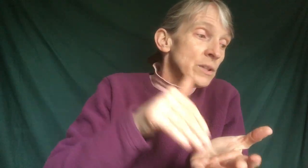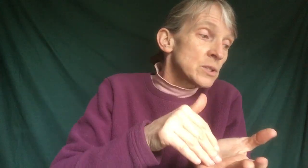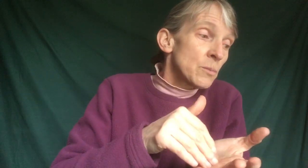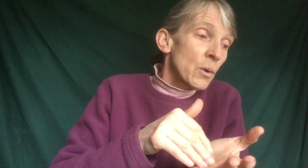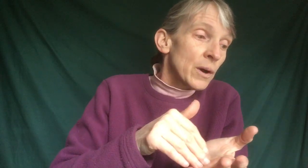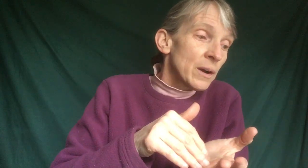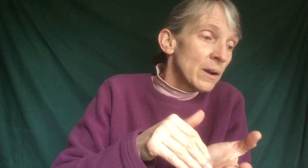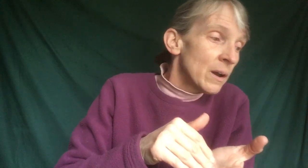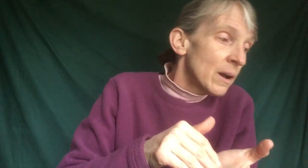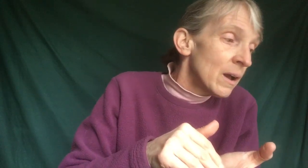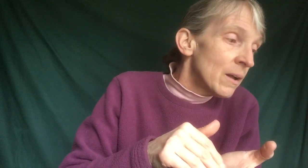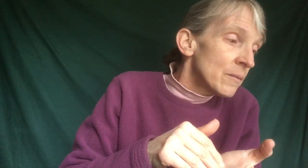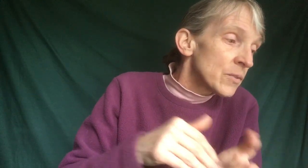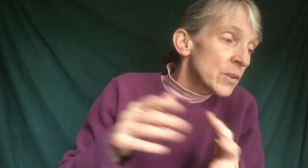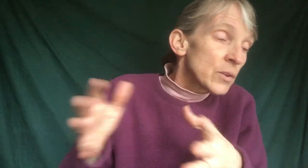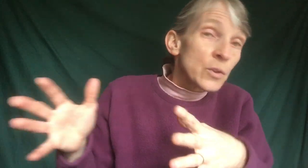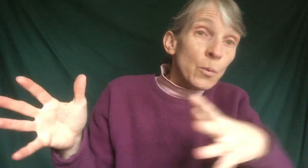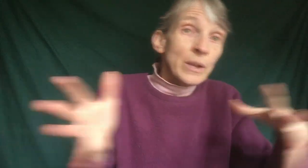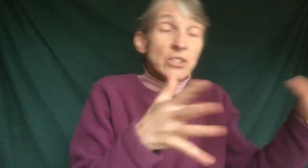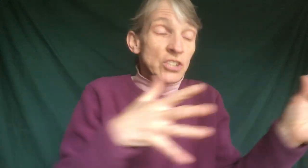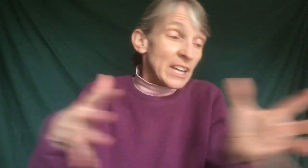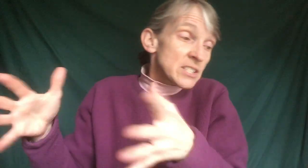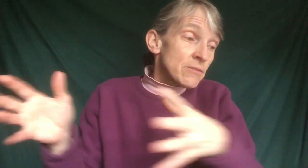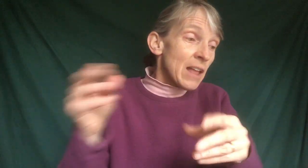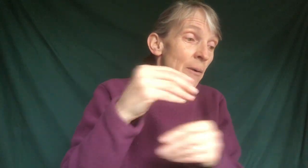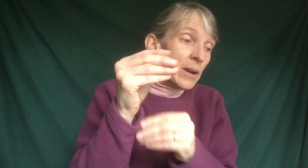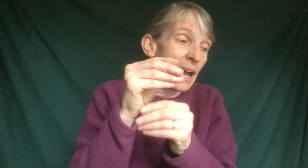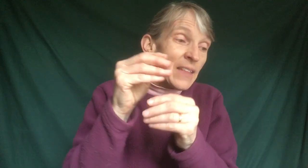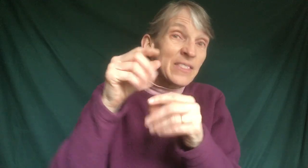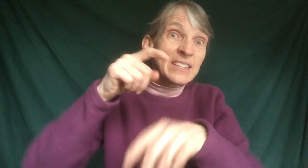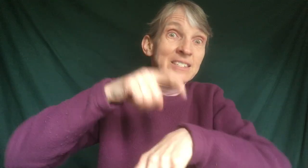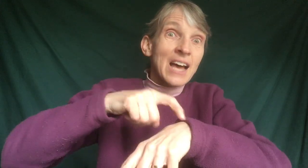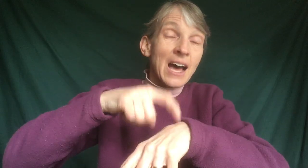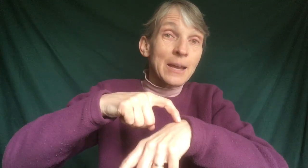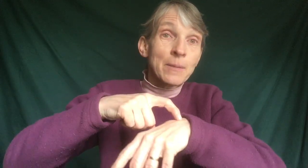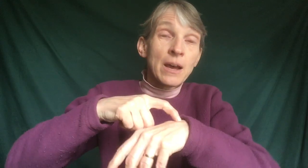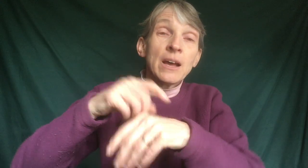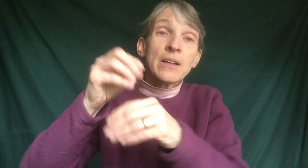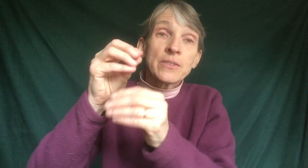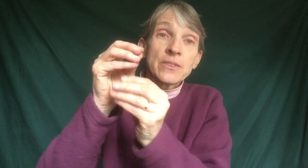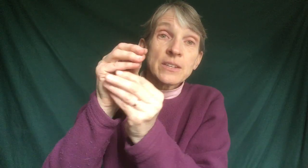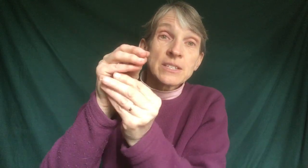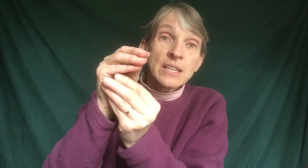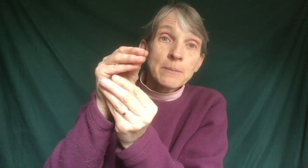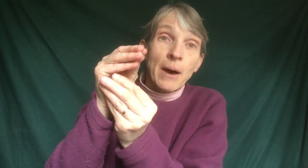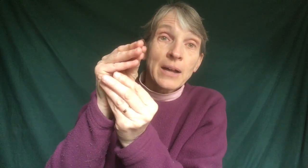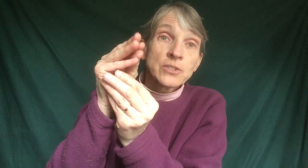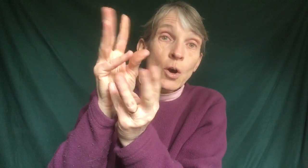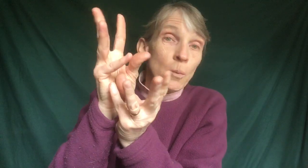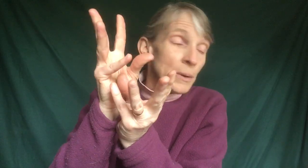Once more, the wind shakes the flower, and this time the seed pods open.